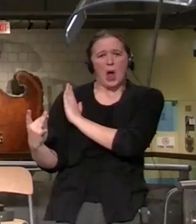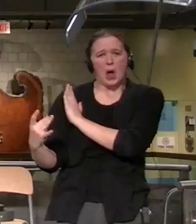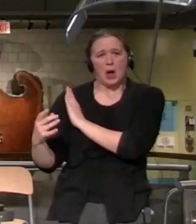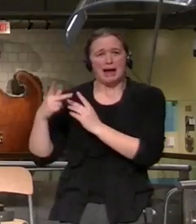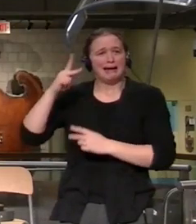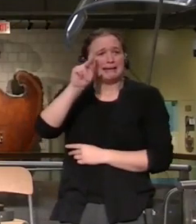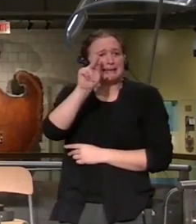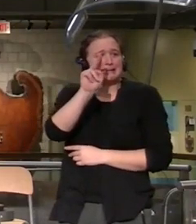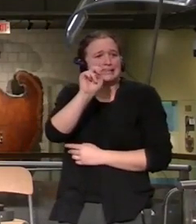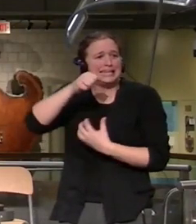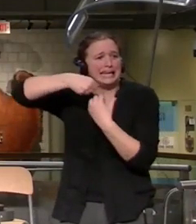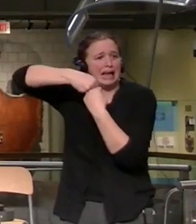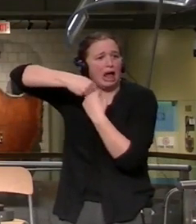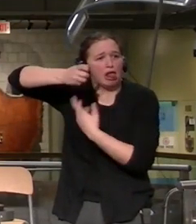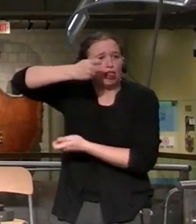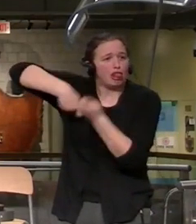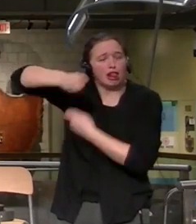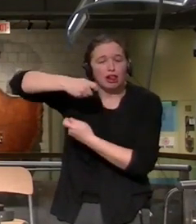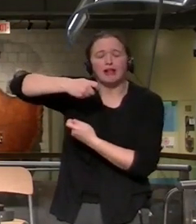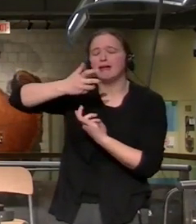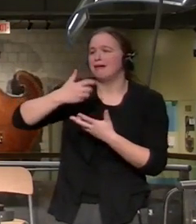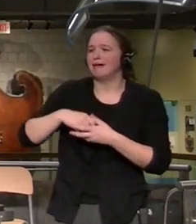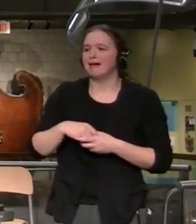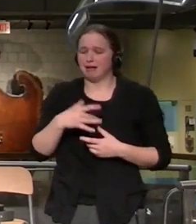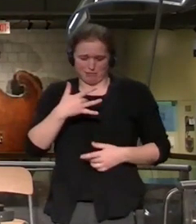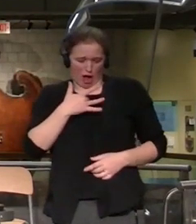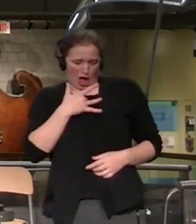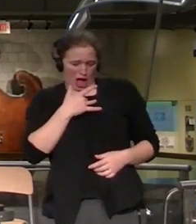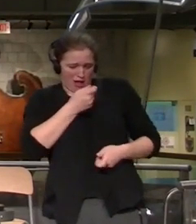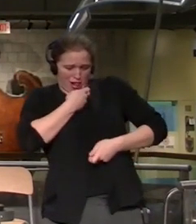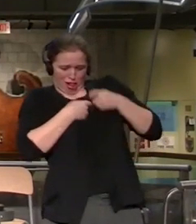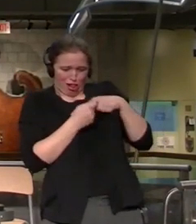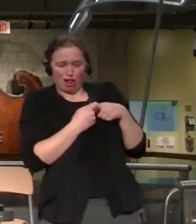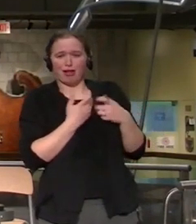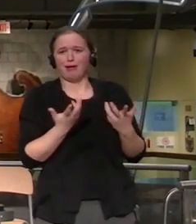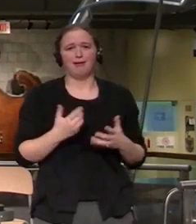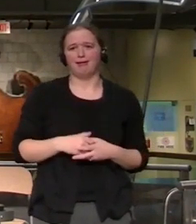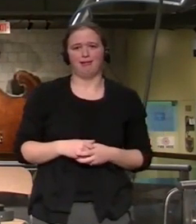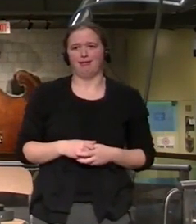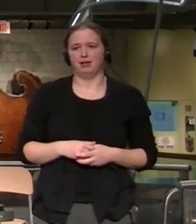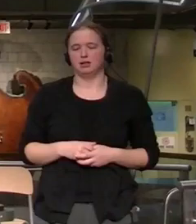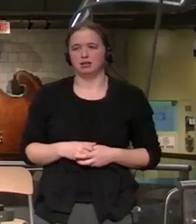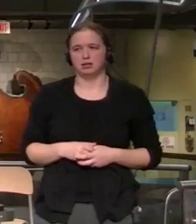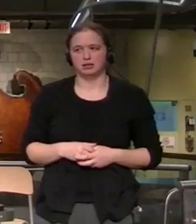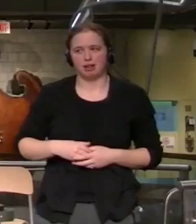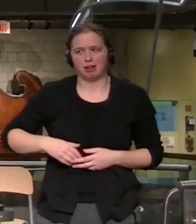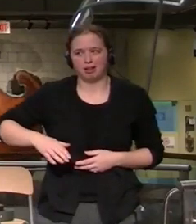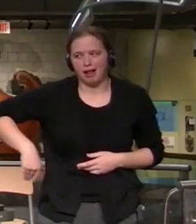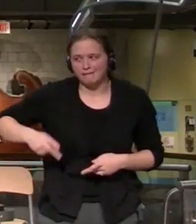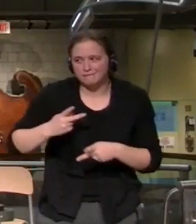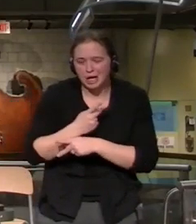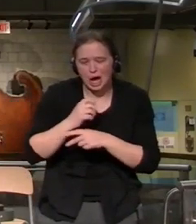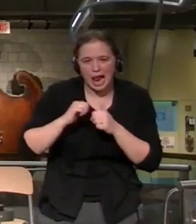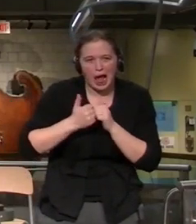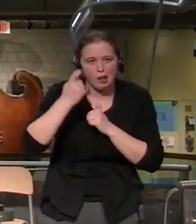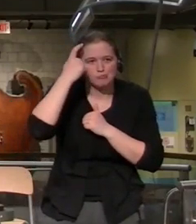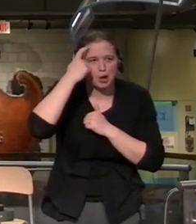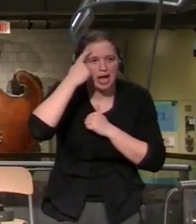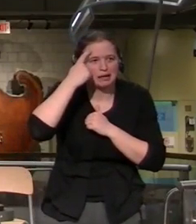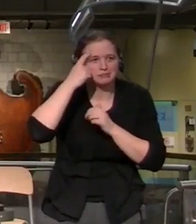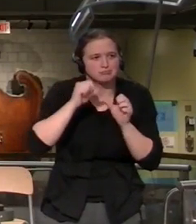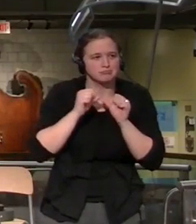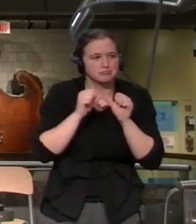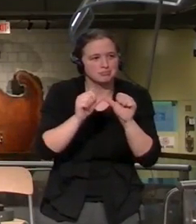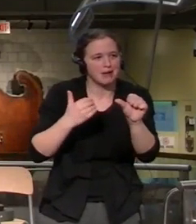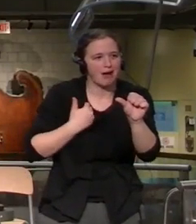valve. Neuroscientists have not been successful in finding a way to keep the brain young. So being able to find a way to